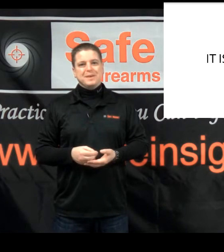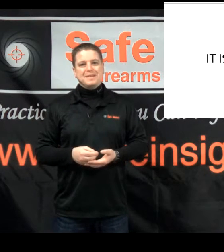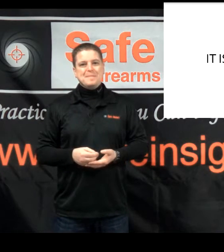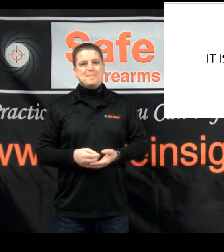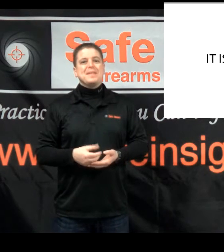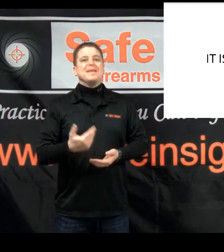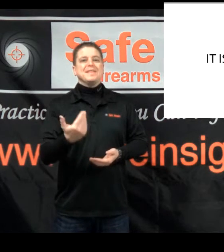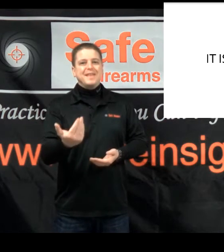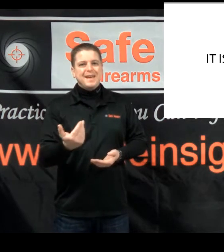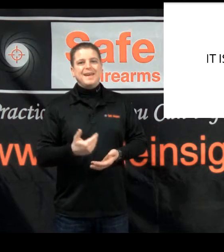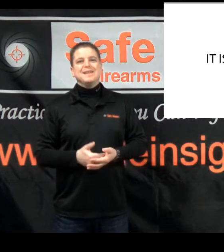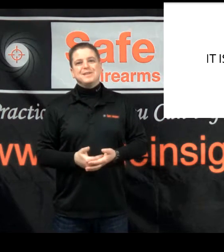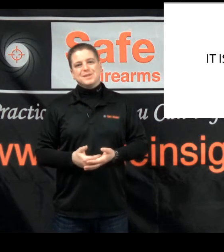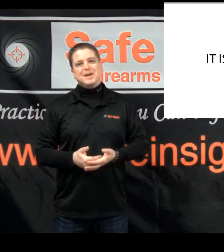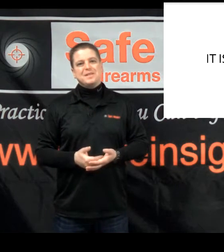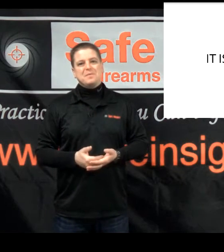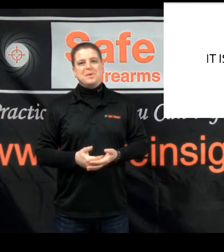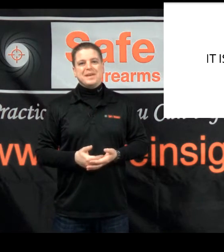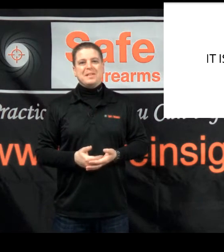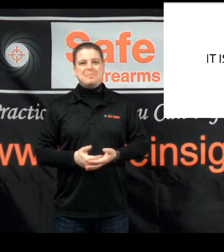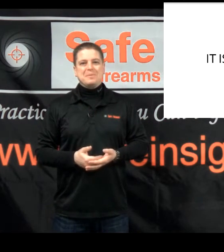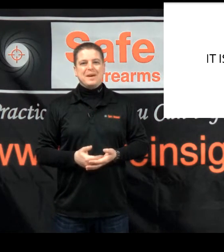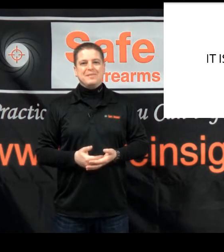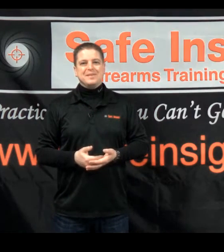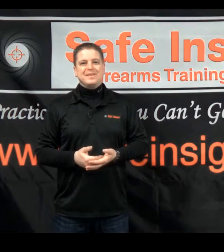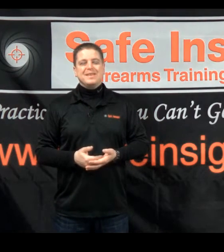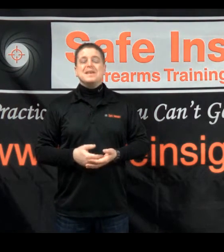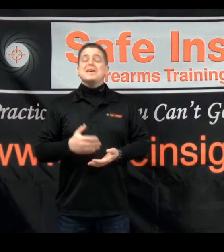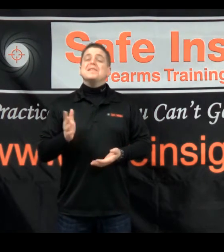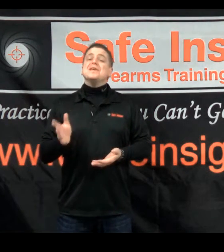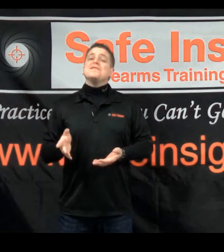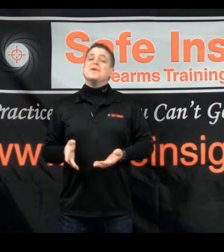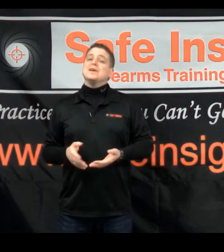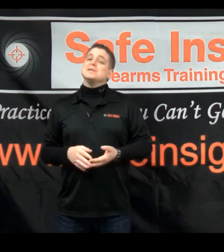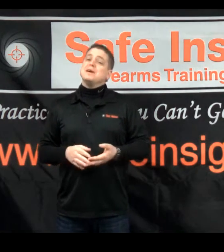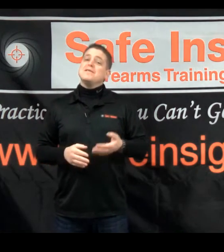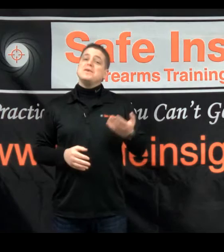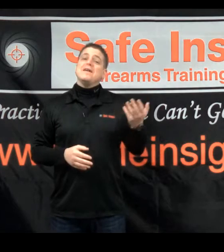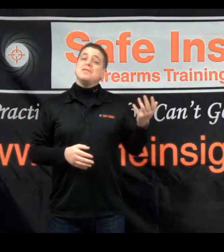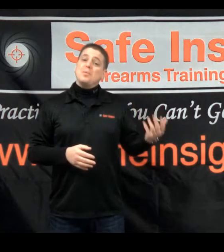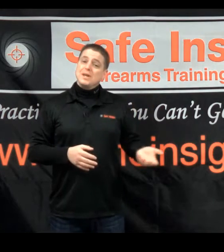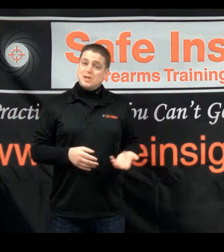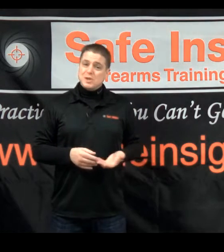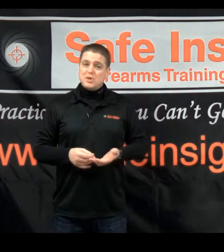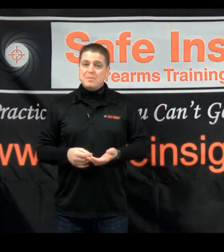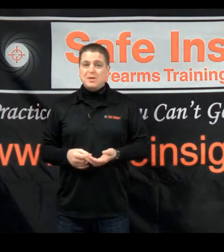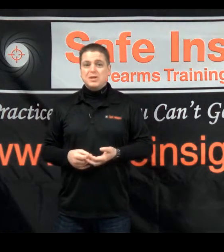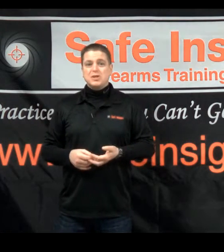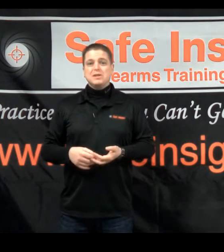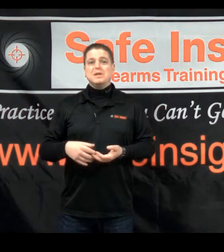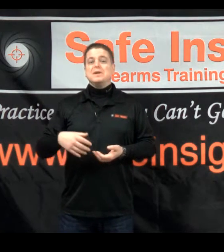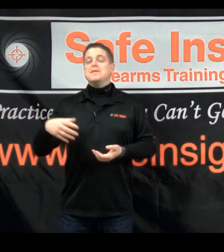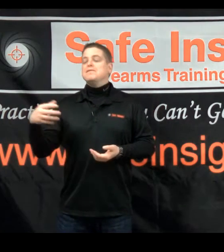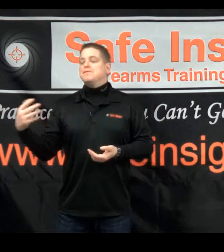what? They designed the .40 caliber round. Therefore, it doesn't matter if you have the Winchester ammunition,